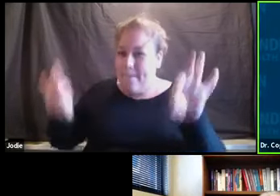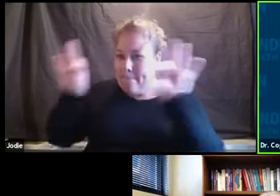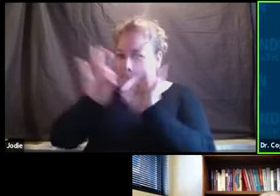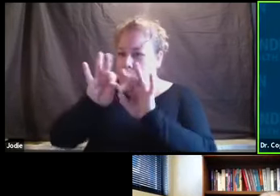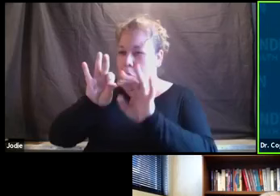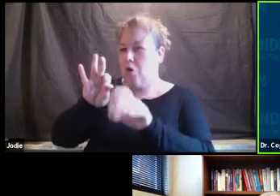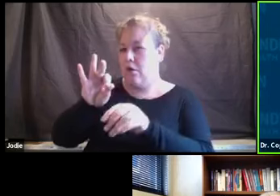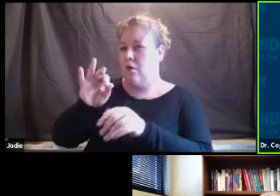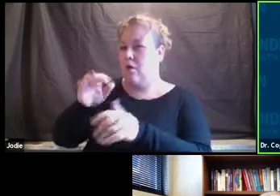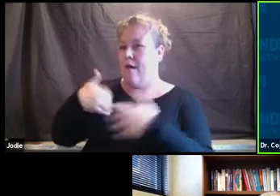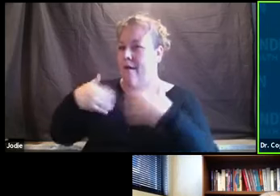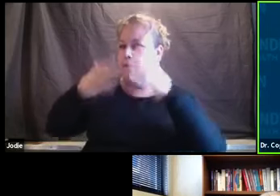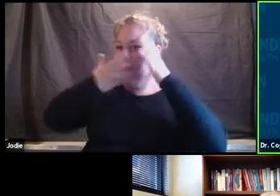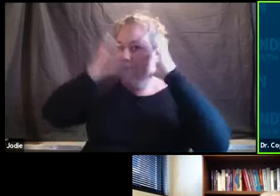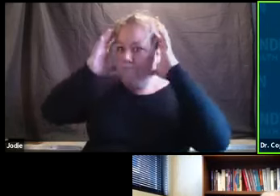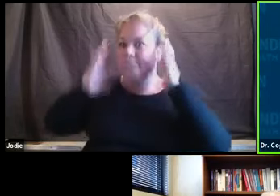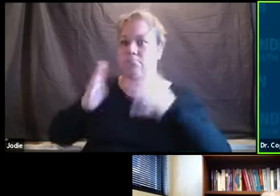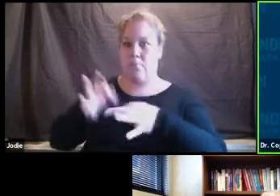question?